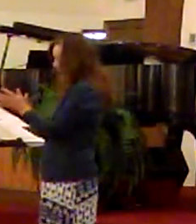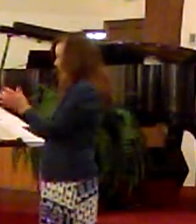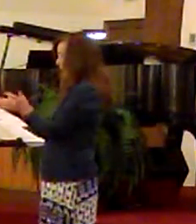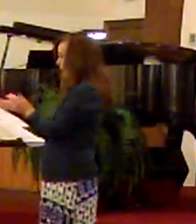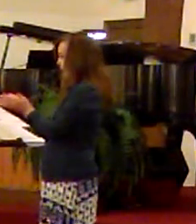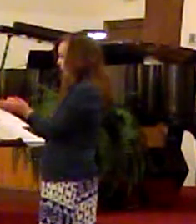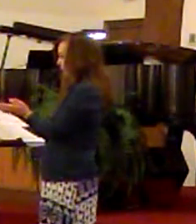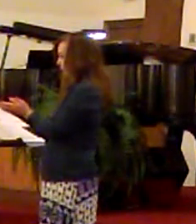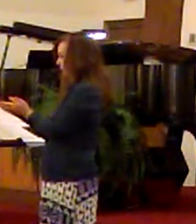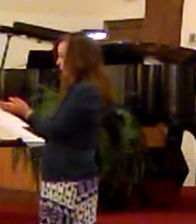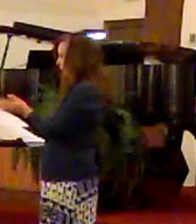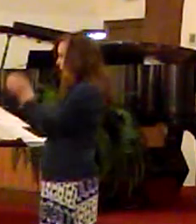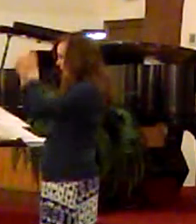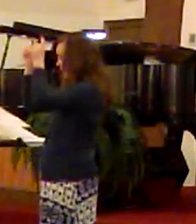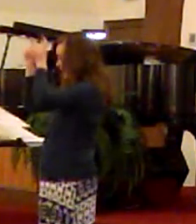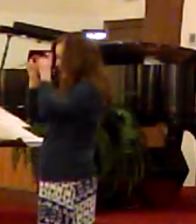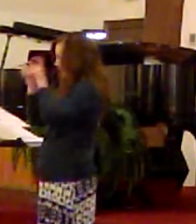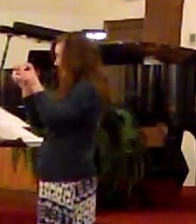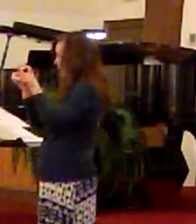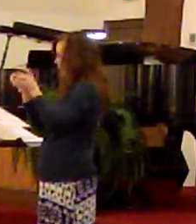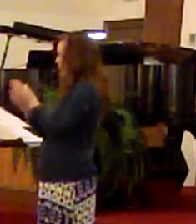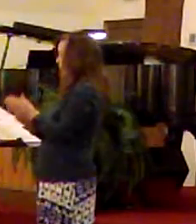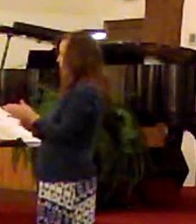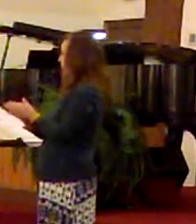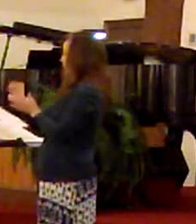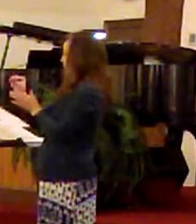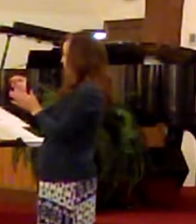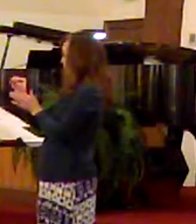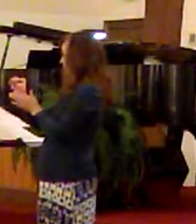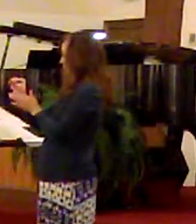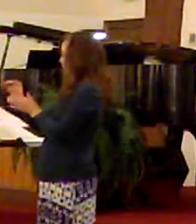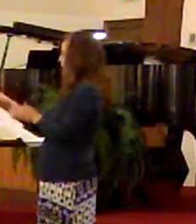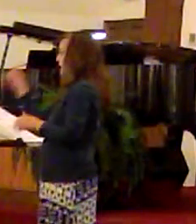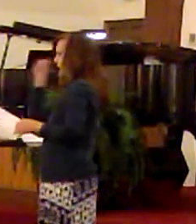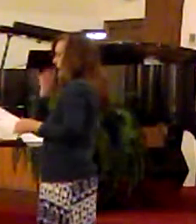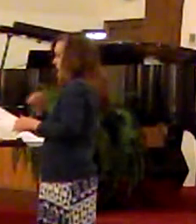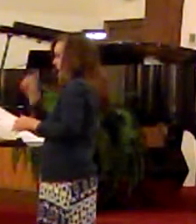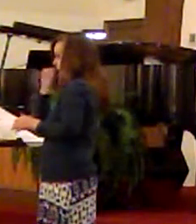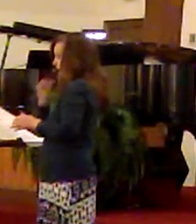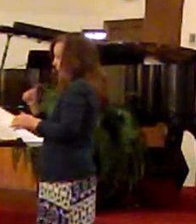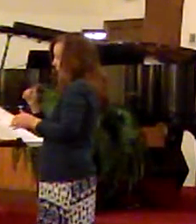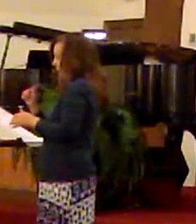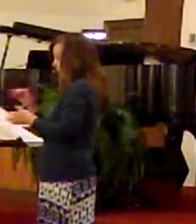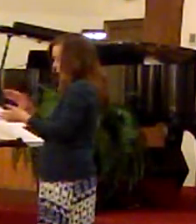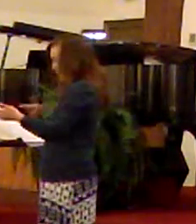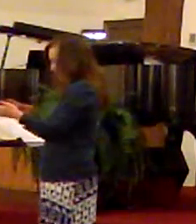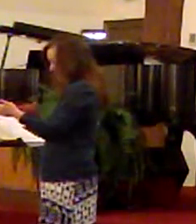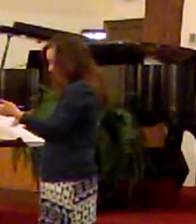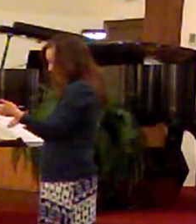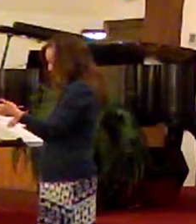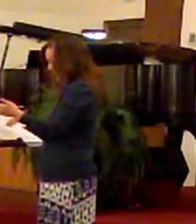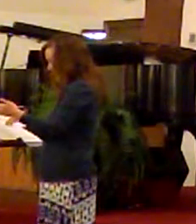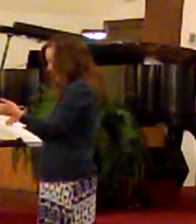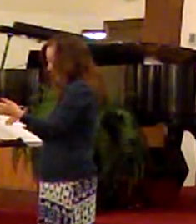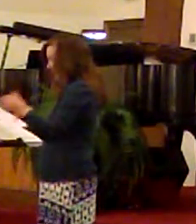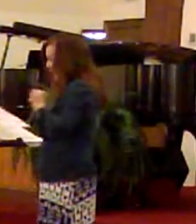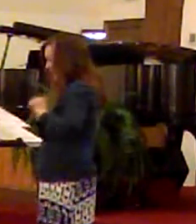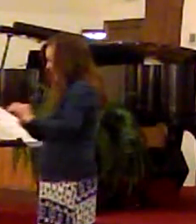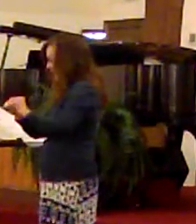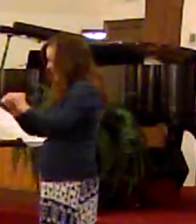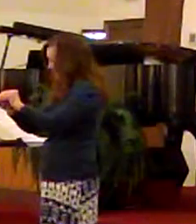Successful interpretation will be a growing process involving your daily reading and consistent study.